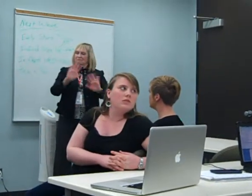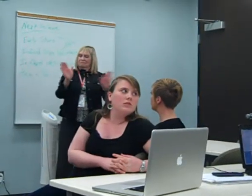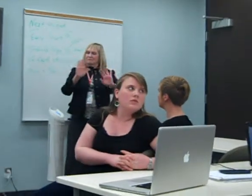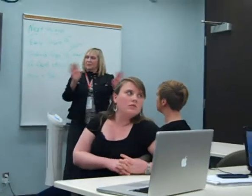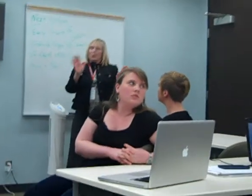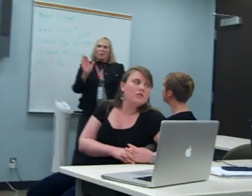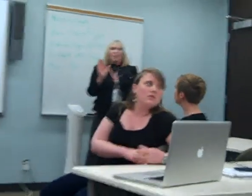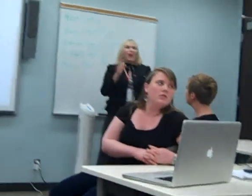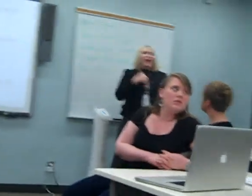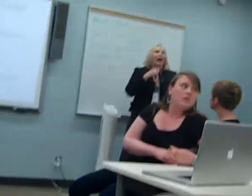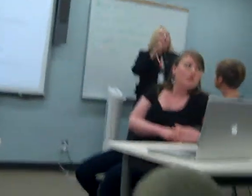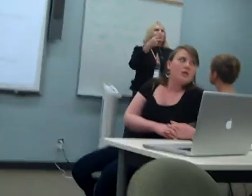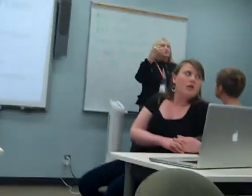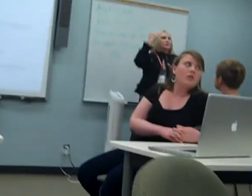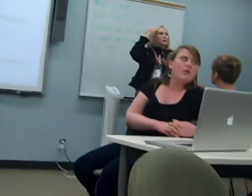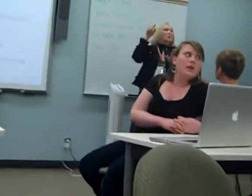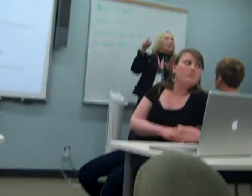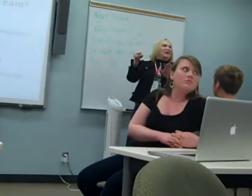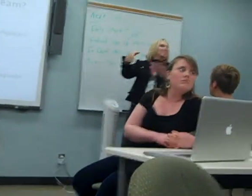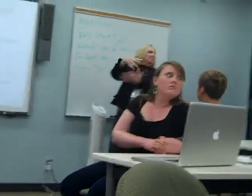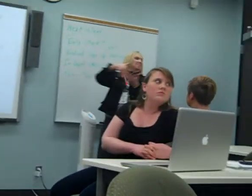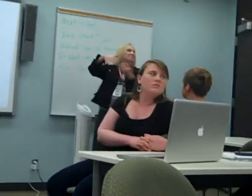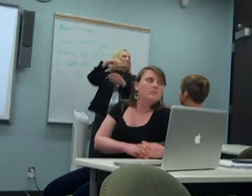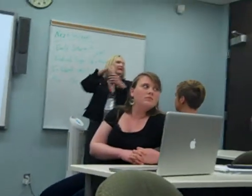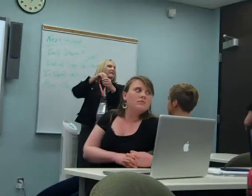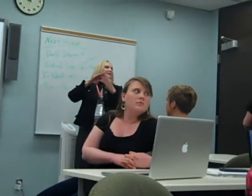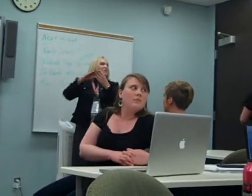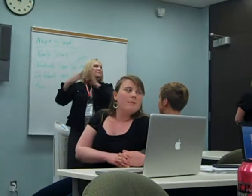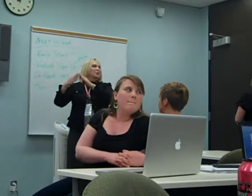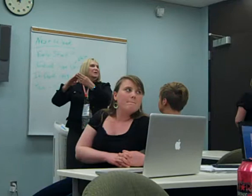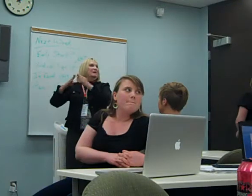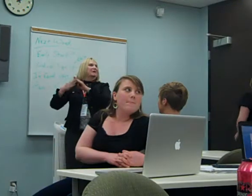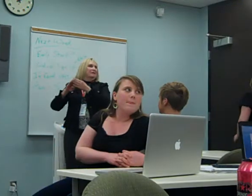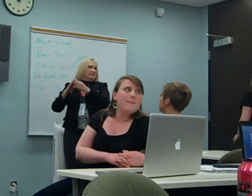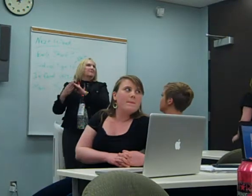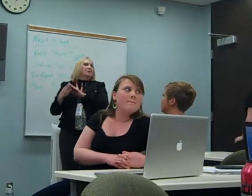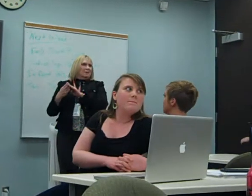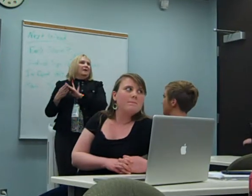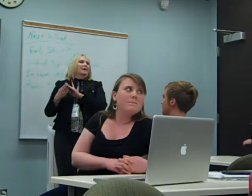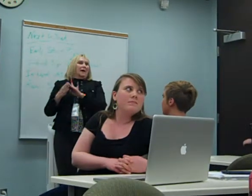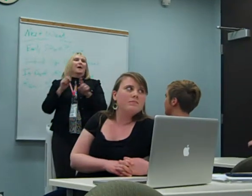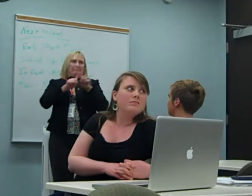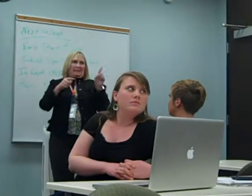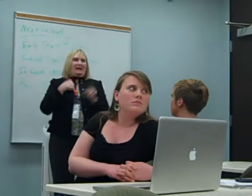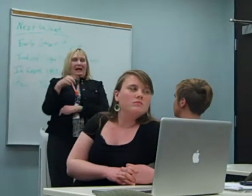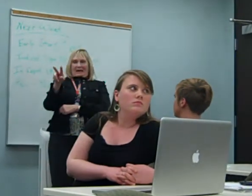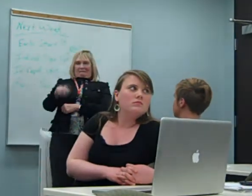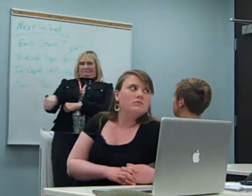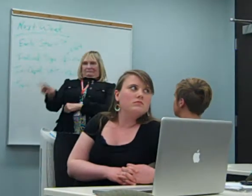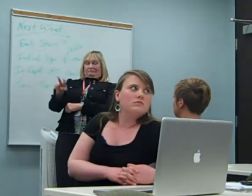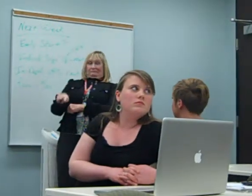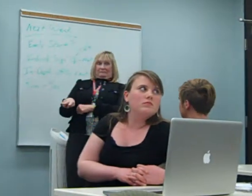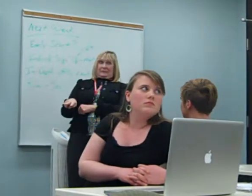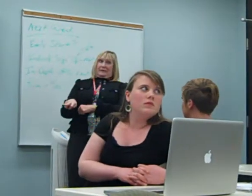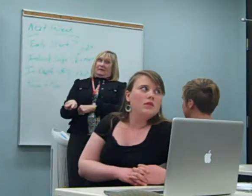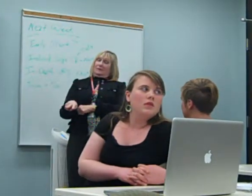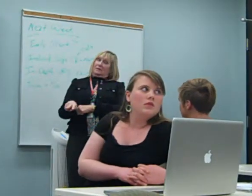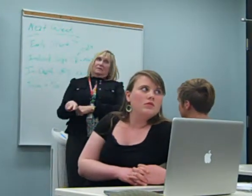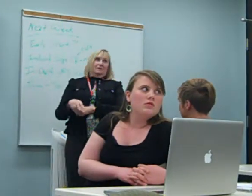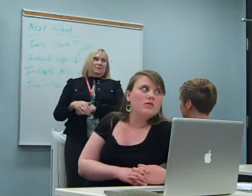no. Oh, okay. I just know him from the community, but I never worked with him personally. So